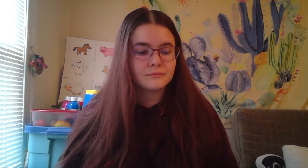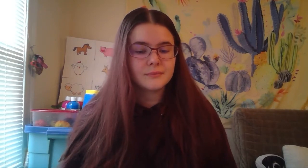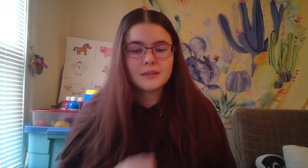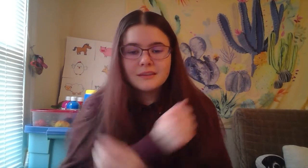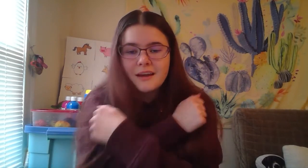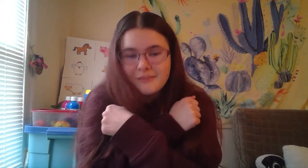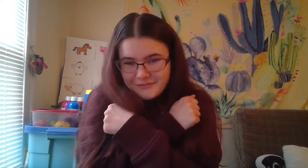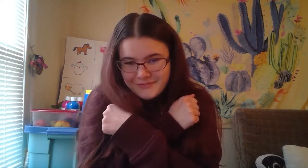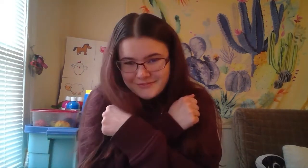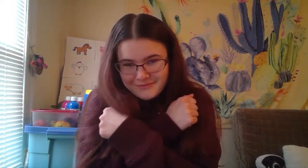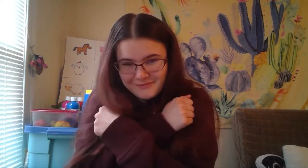Love.